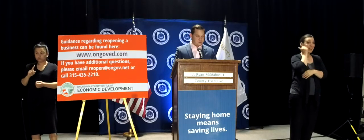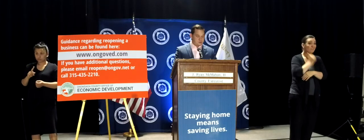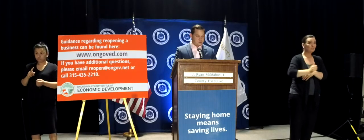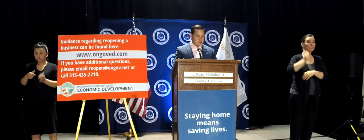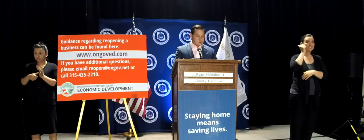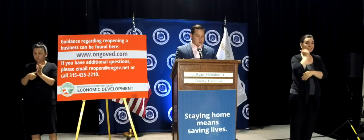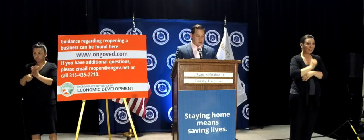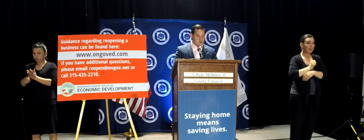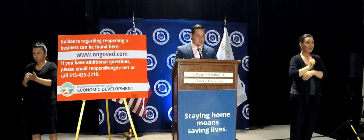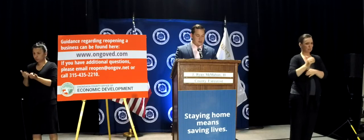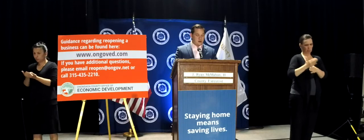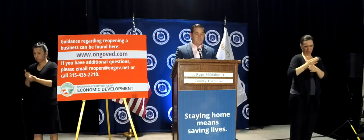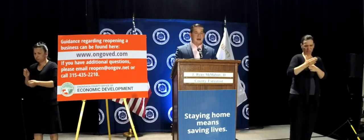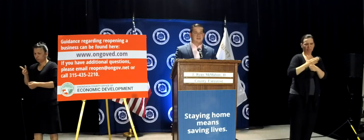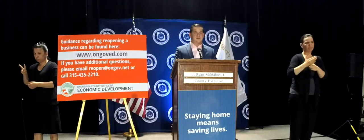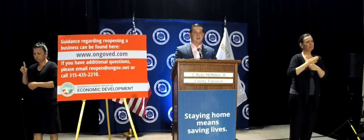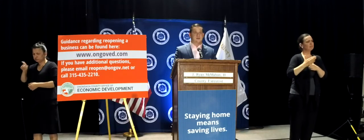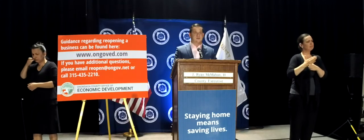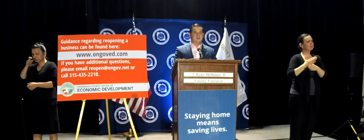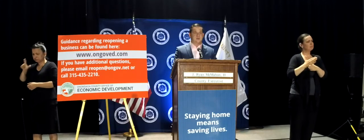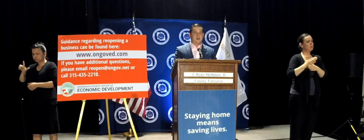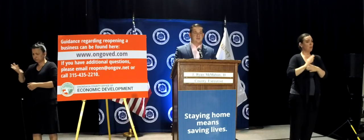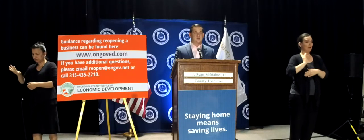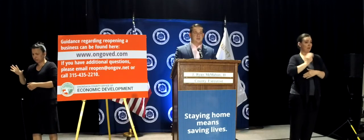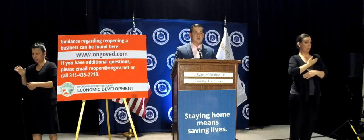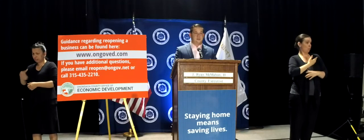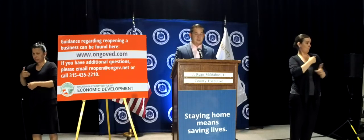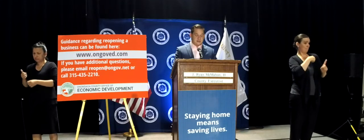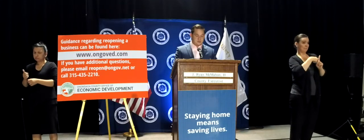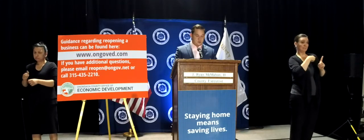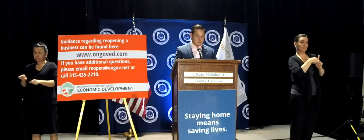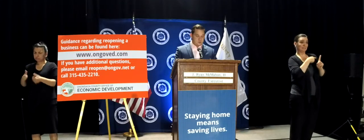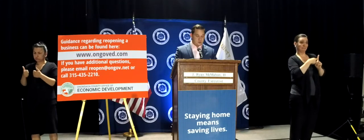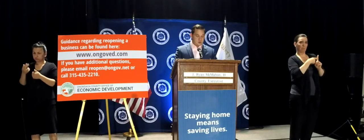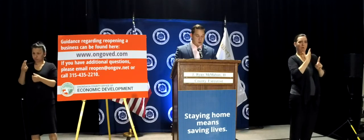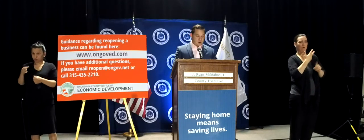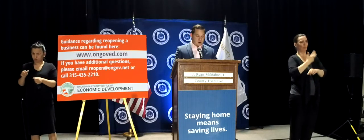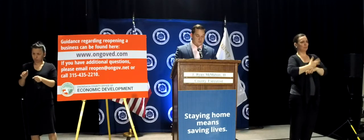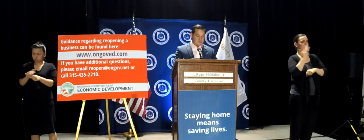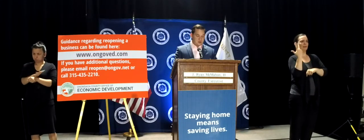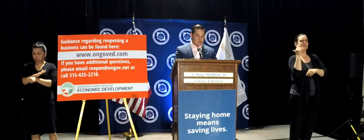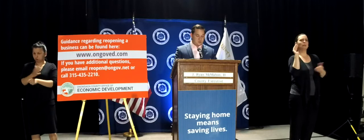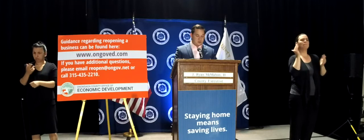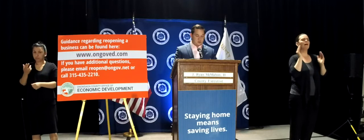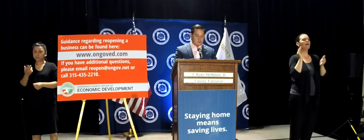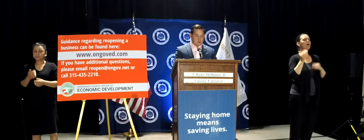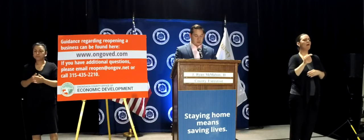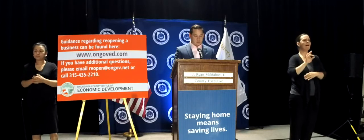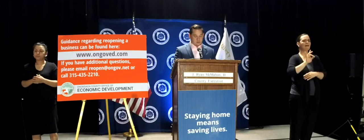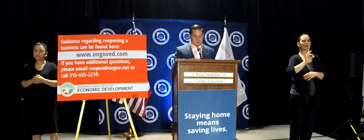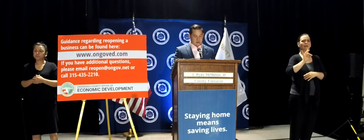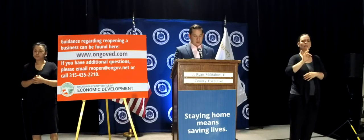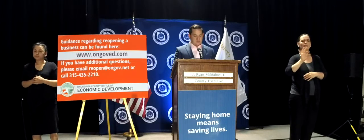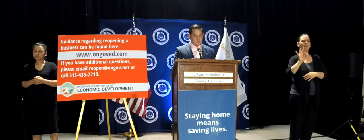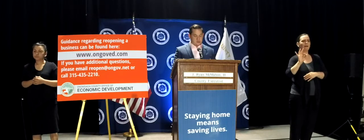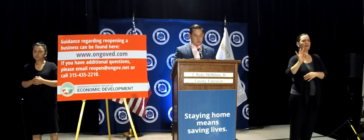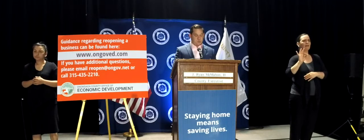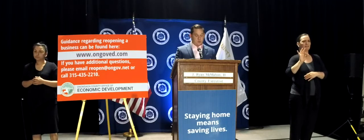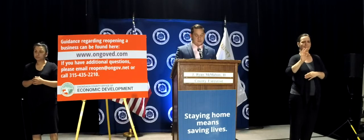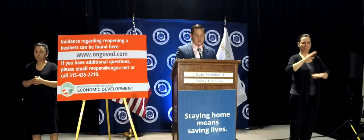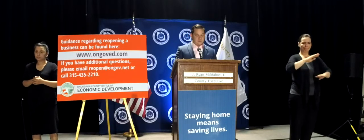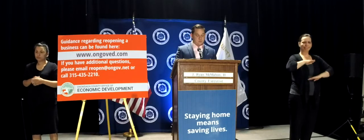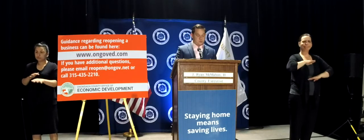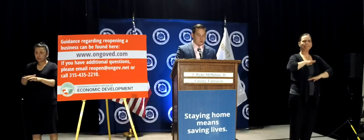the average. You take our positive cases over the last 3 days against those, our infection rate 3-day average is